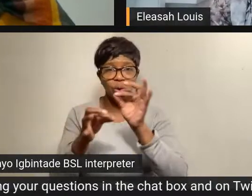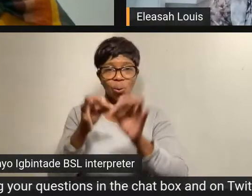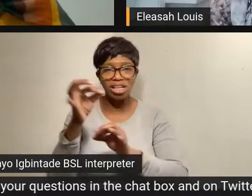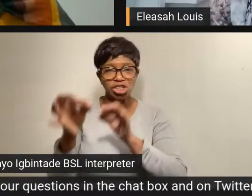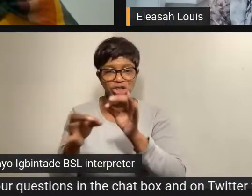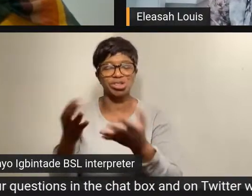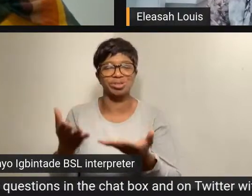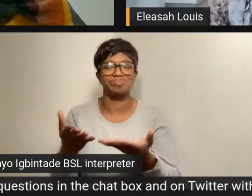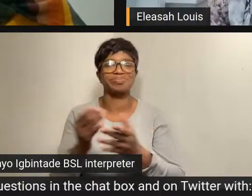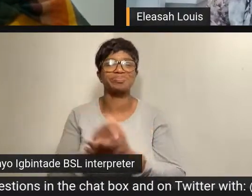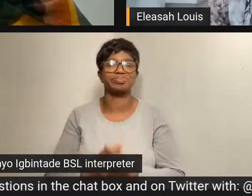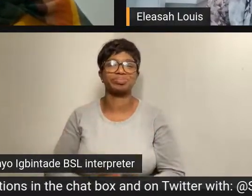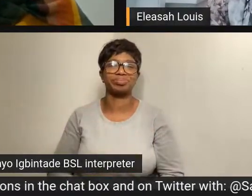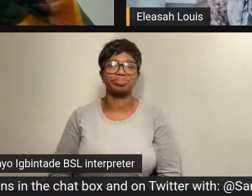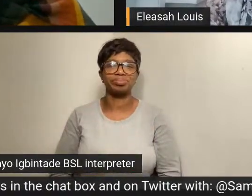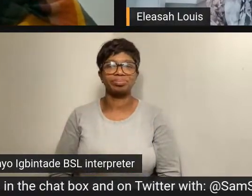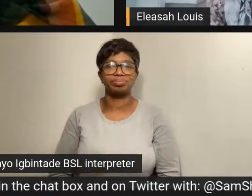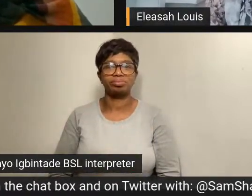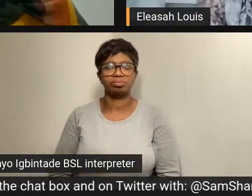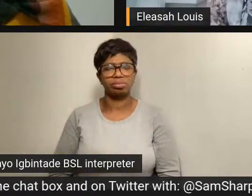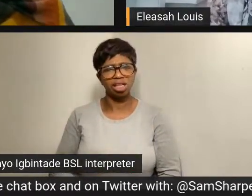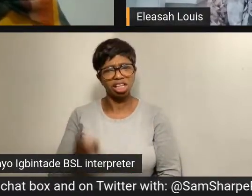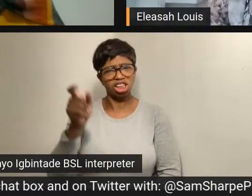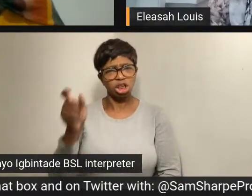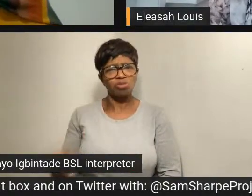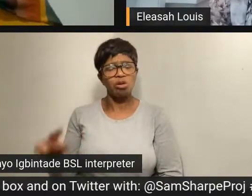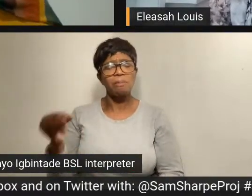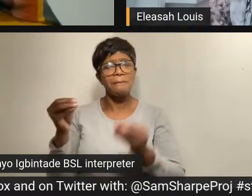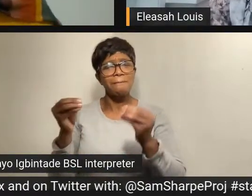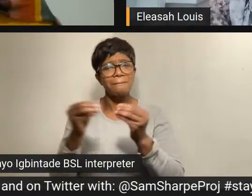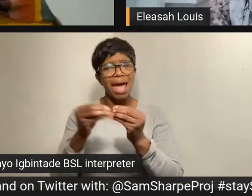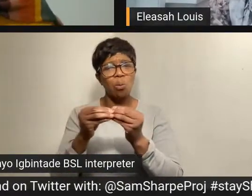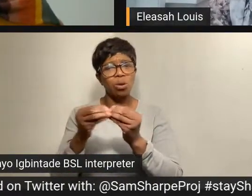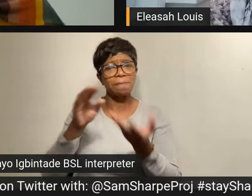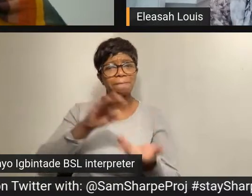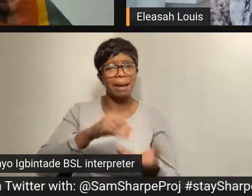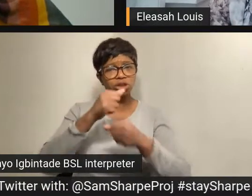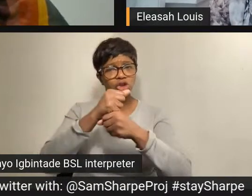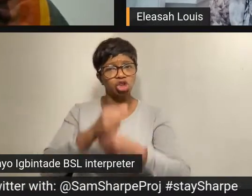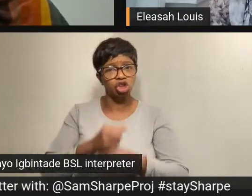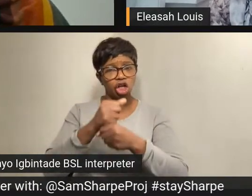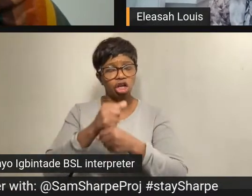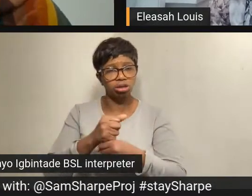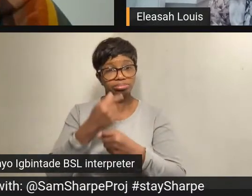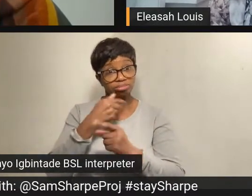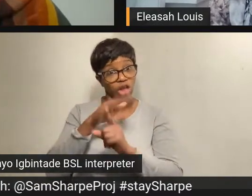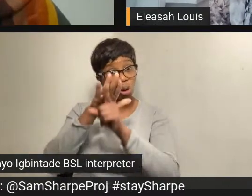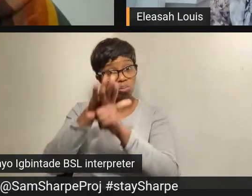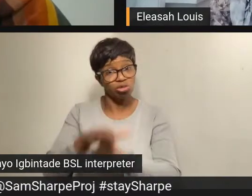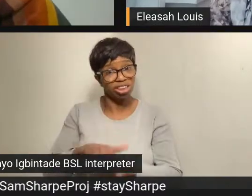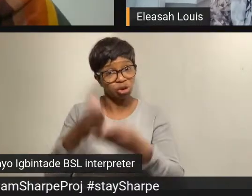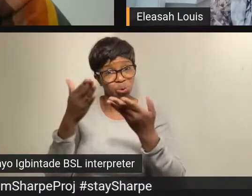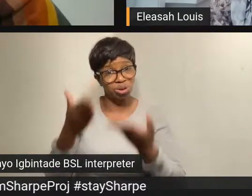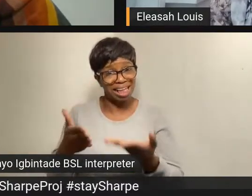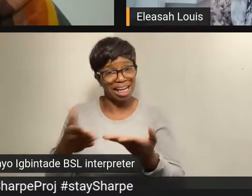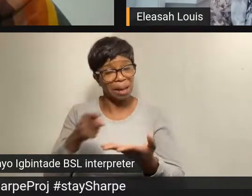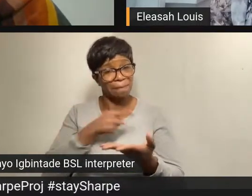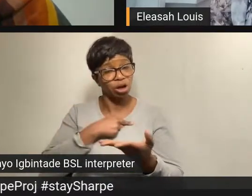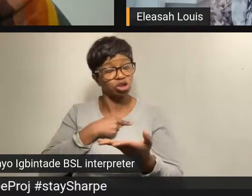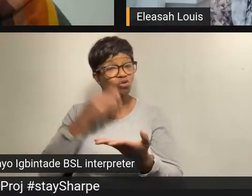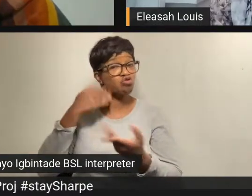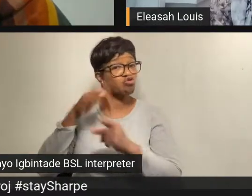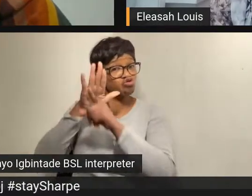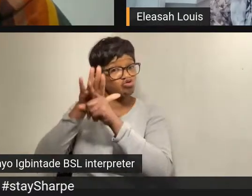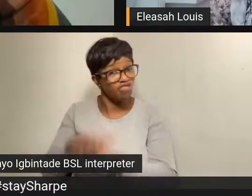each other. So someone from Bearwood Baptist Church says, is the oppression today due to racial